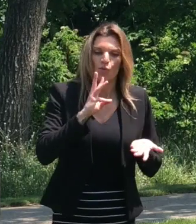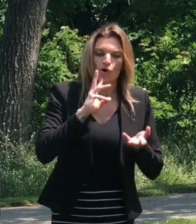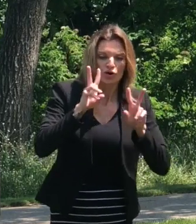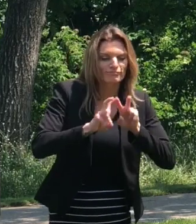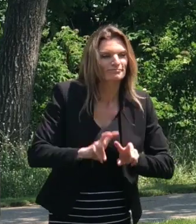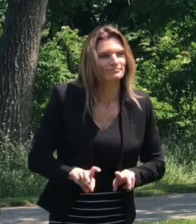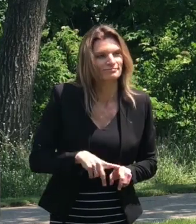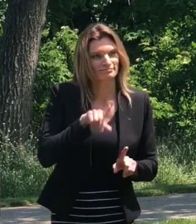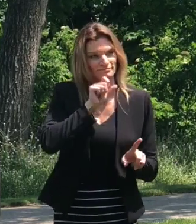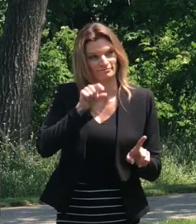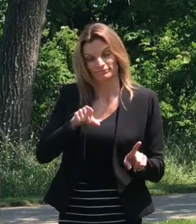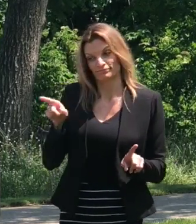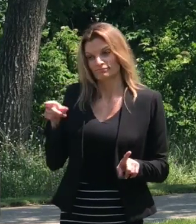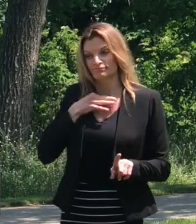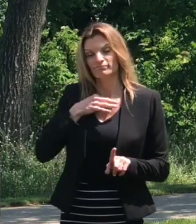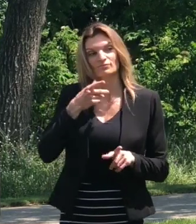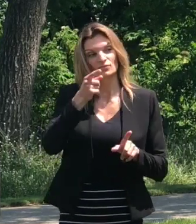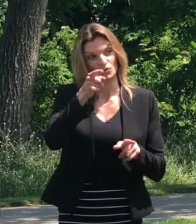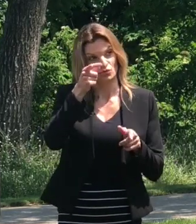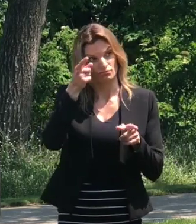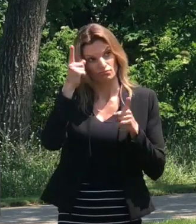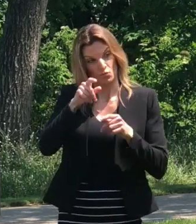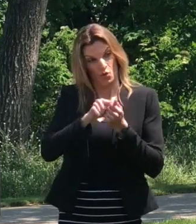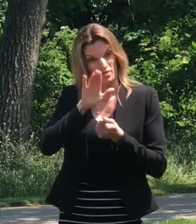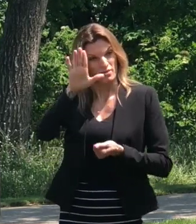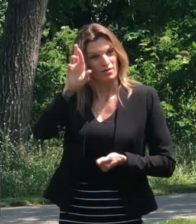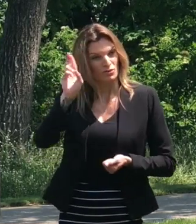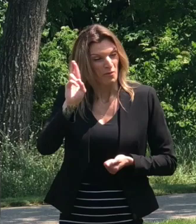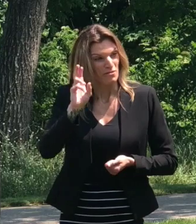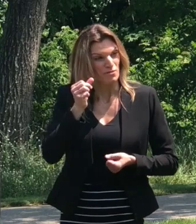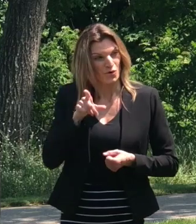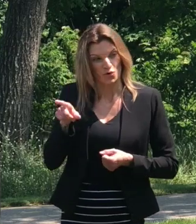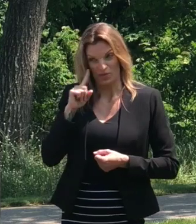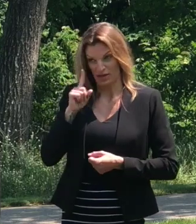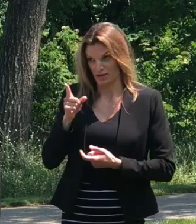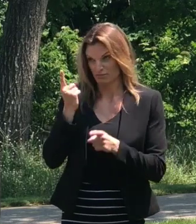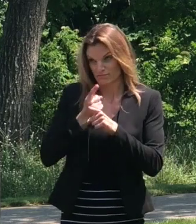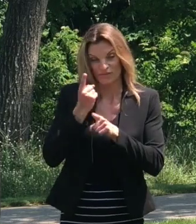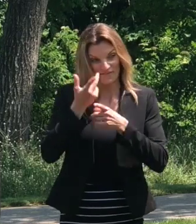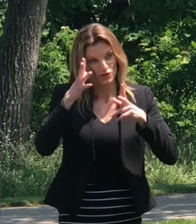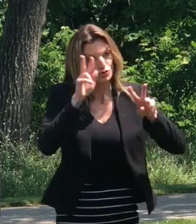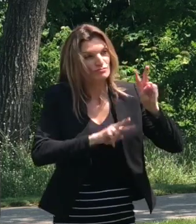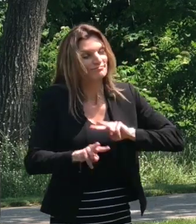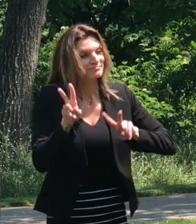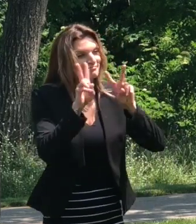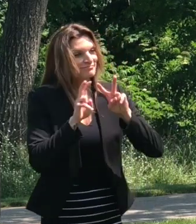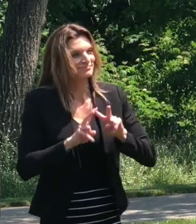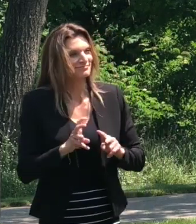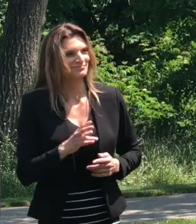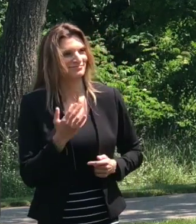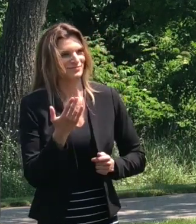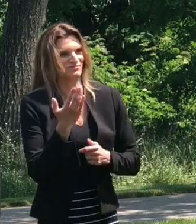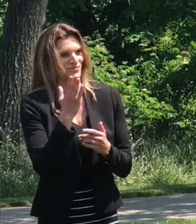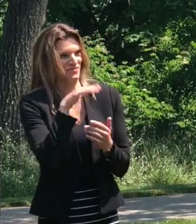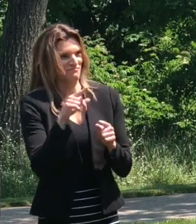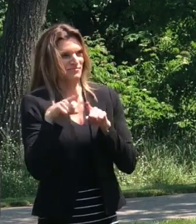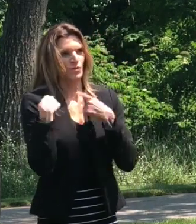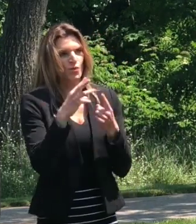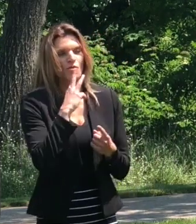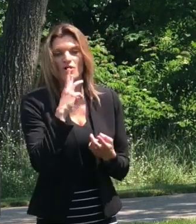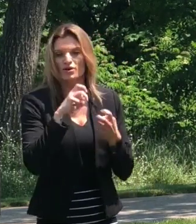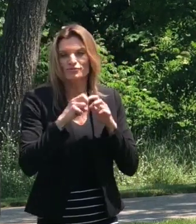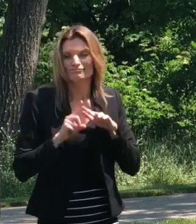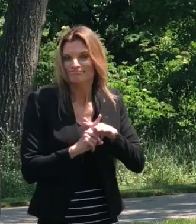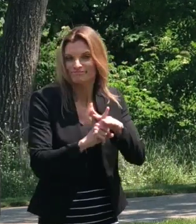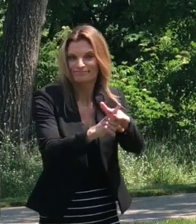I was wondering if your office has had time to review it and whether you think that it's an appropriate measure to do with given some of the water issues we've had in